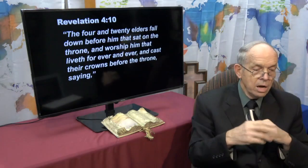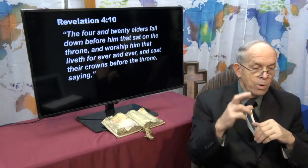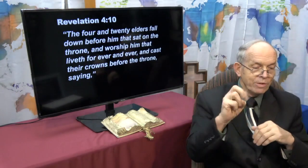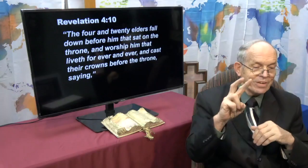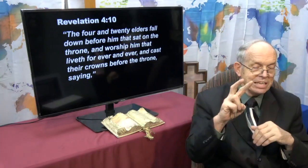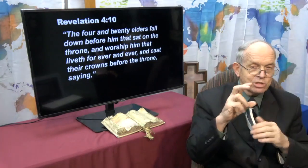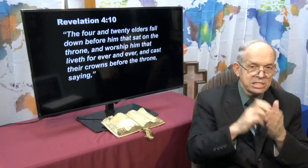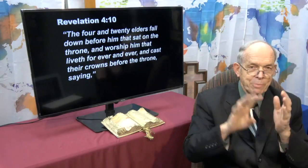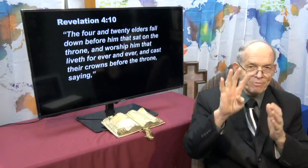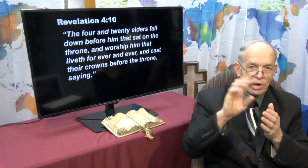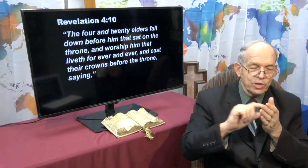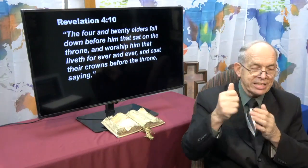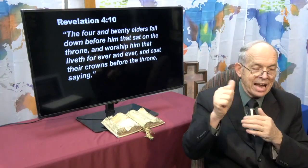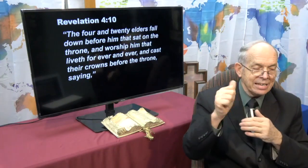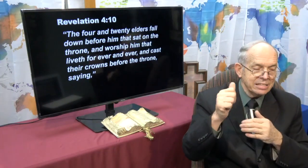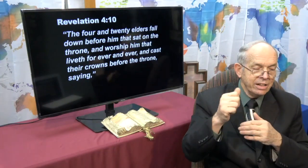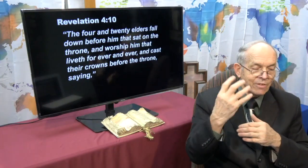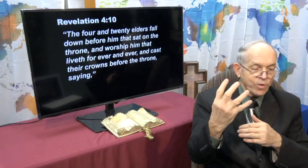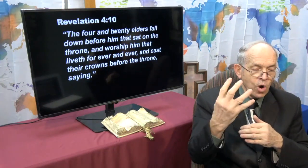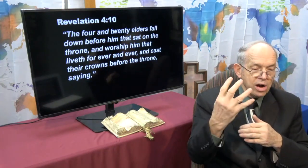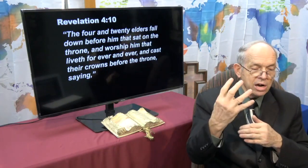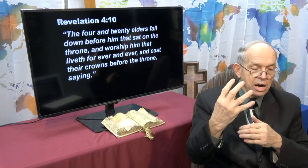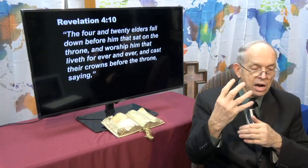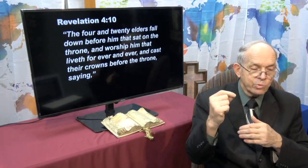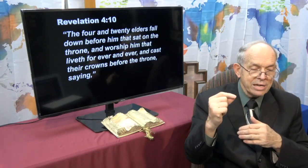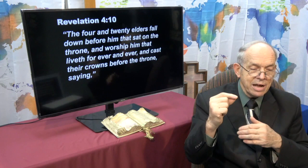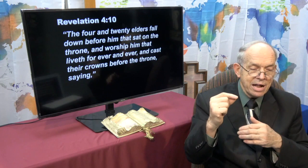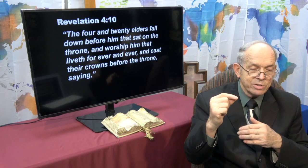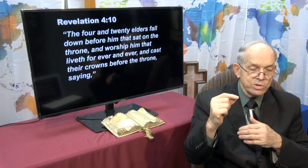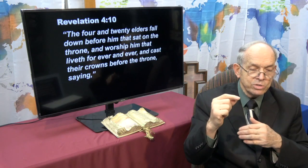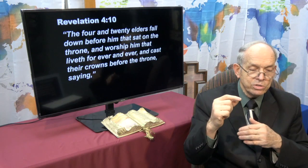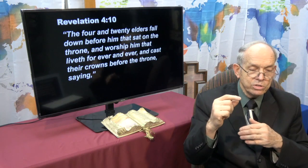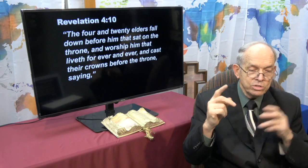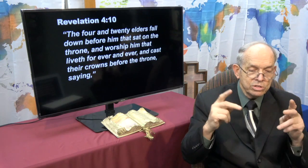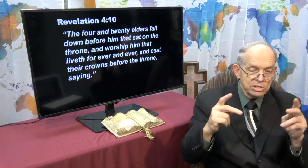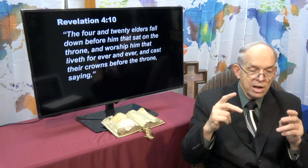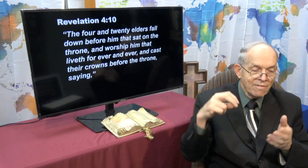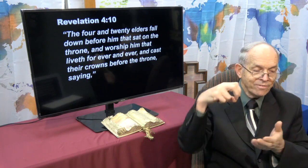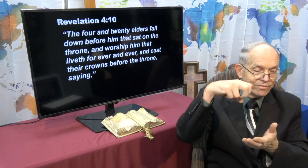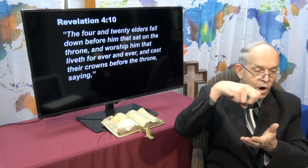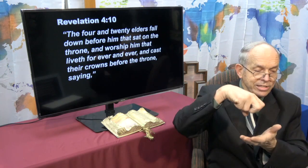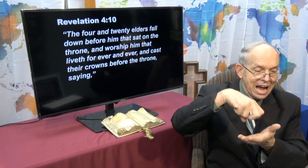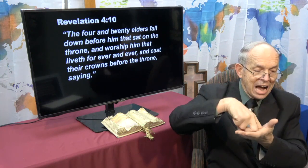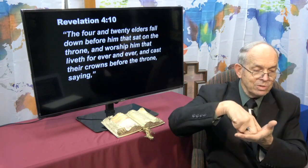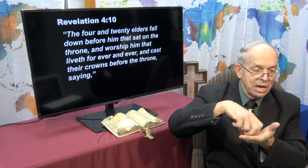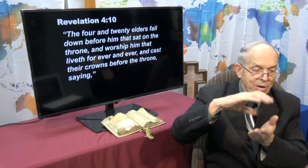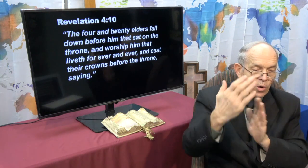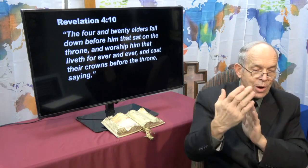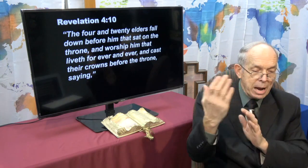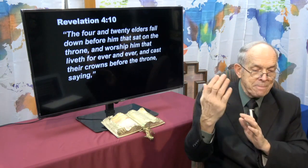When Felicia chapter 5 verse 10, the 4 of 20 elders fall down before him